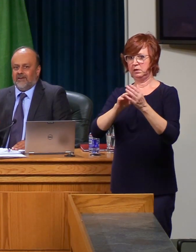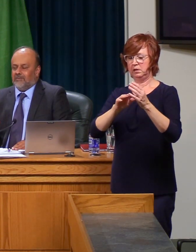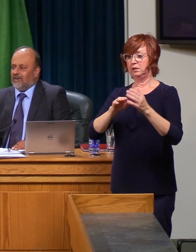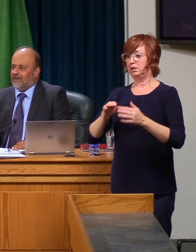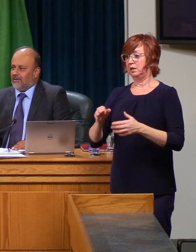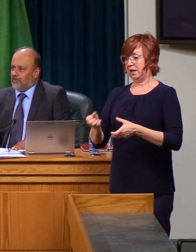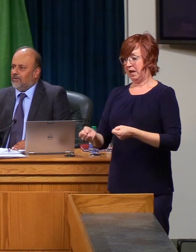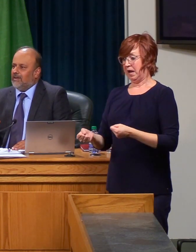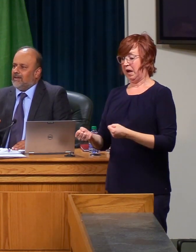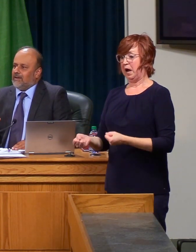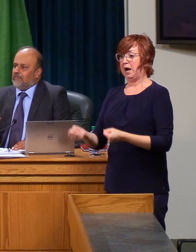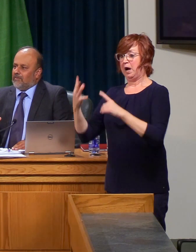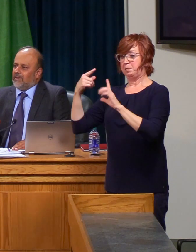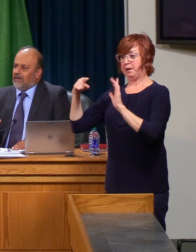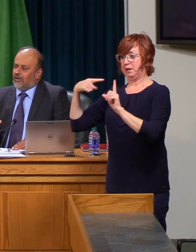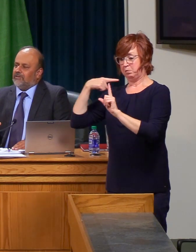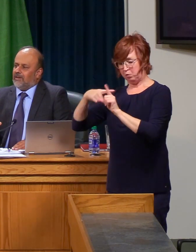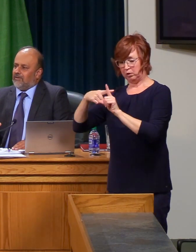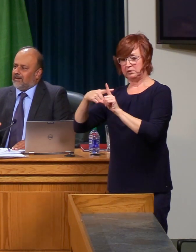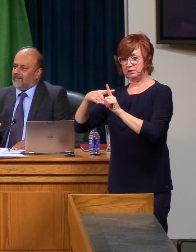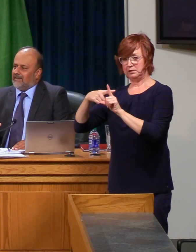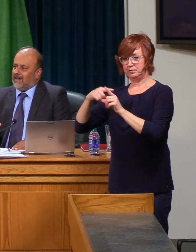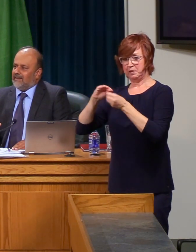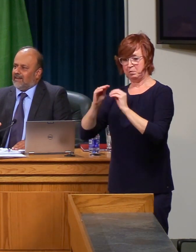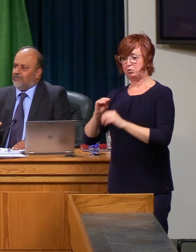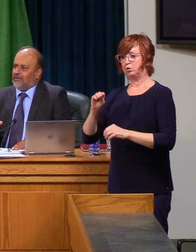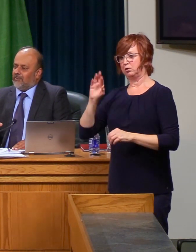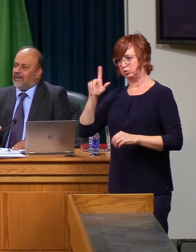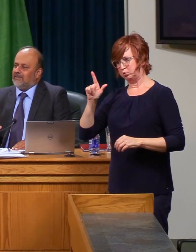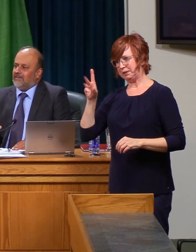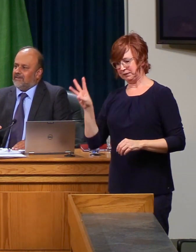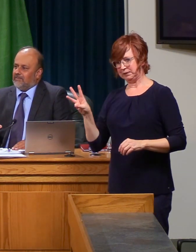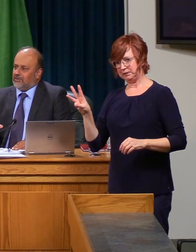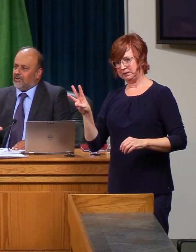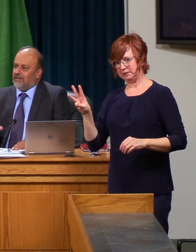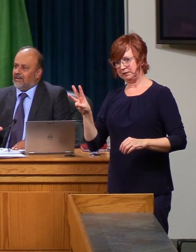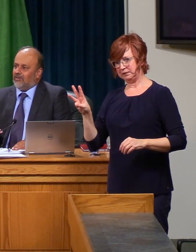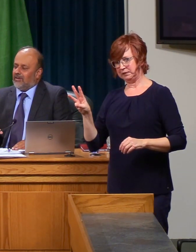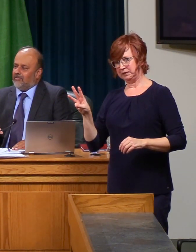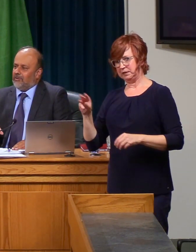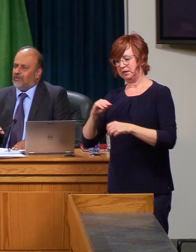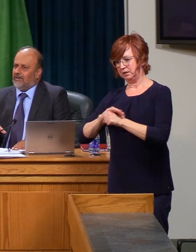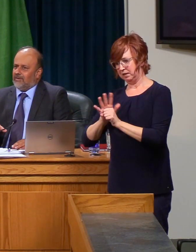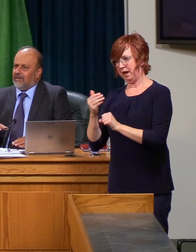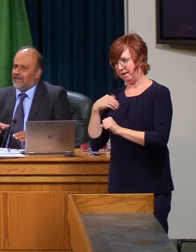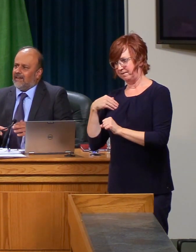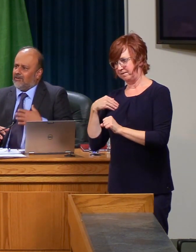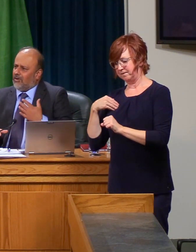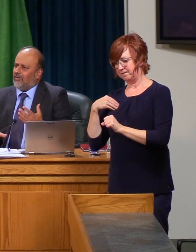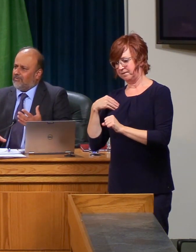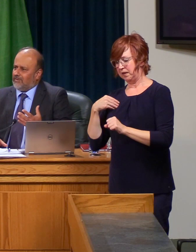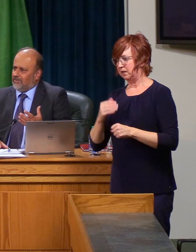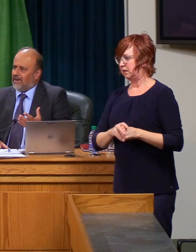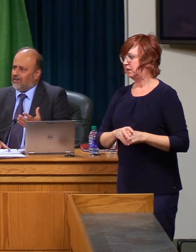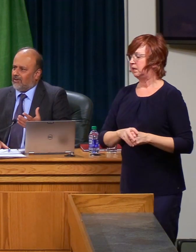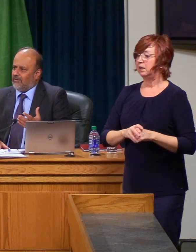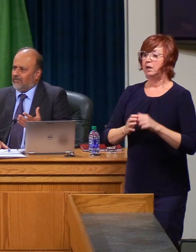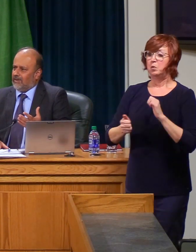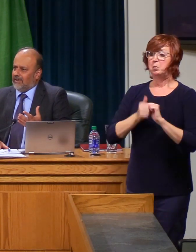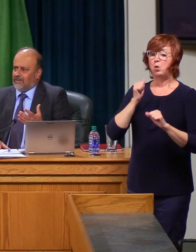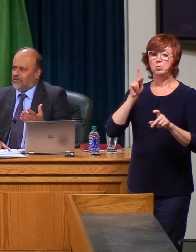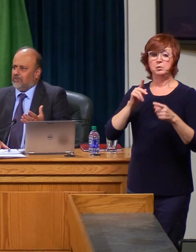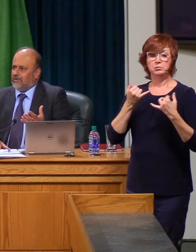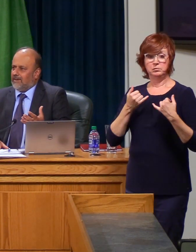positivity rate is very low. But we also now understand that for the vast majority now, if you get a cough, dry